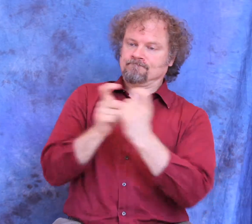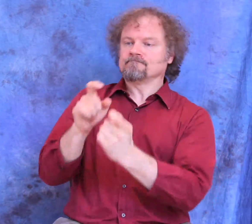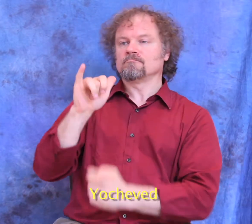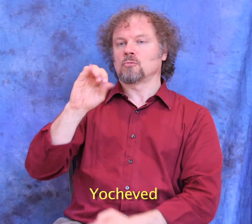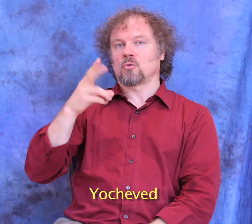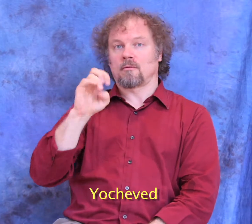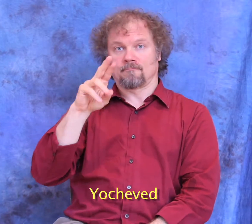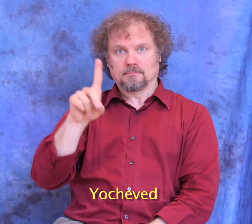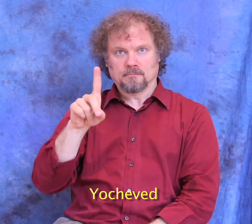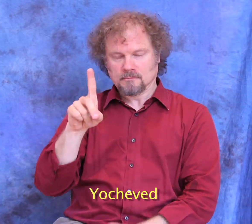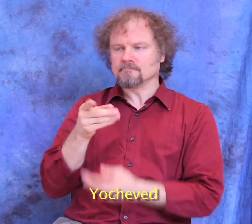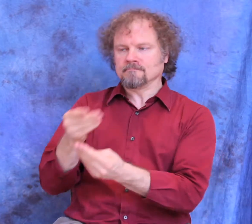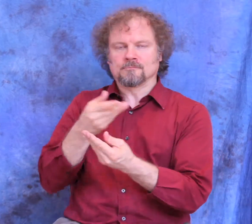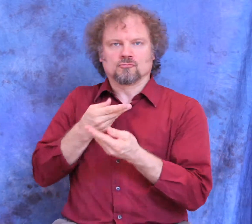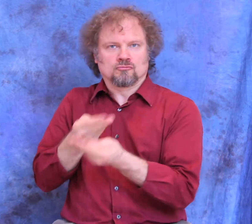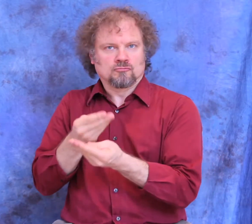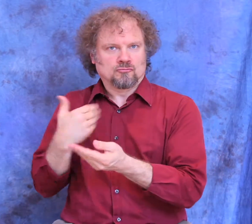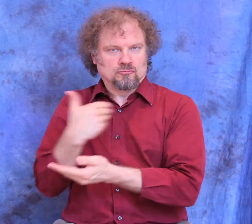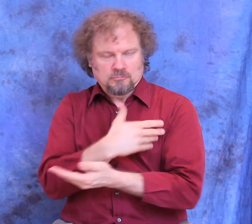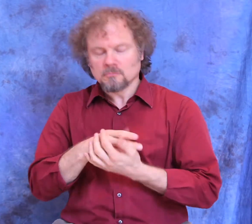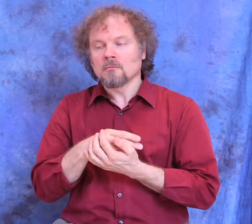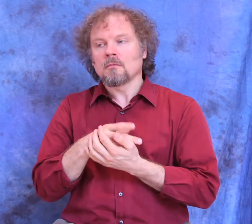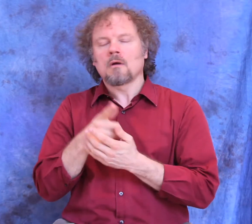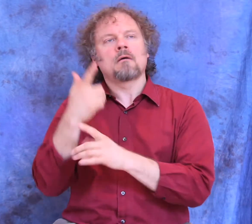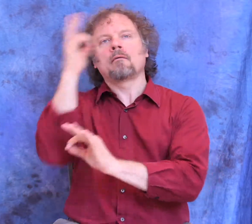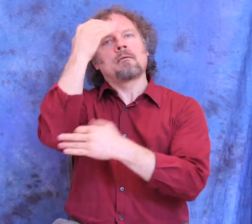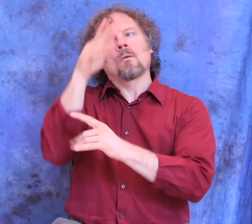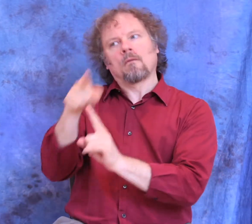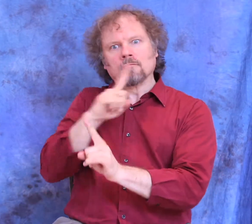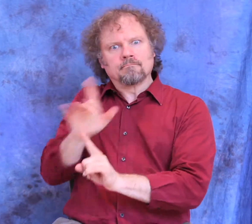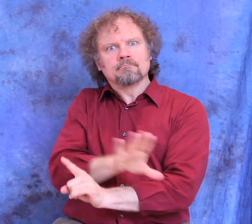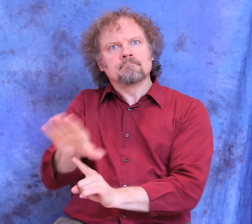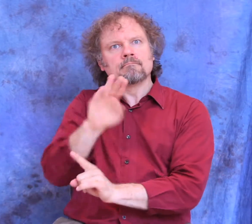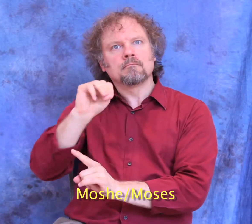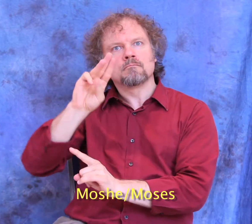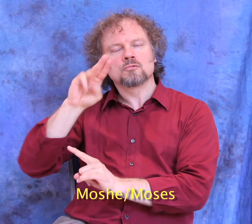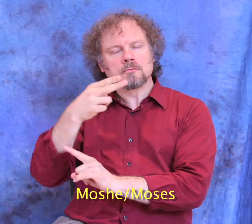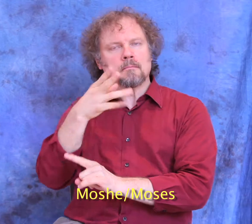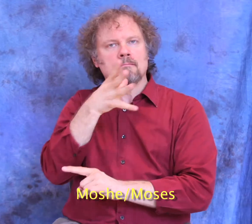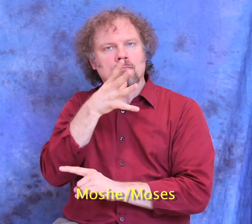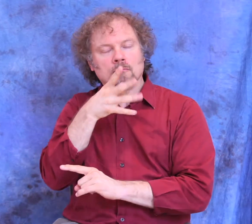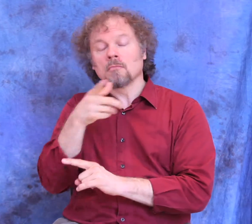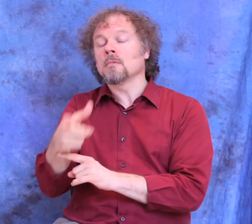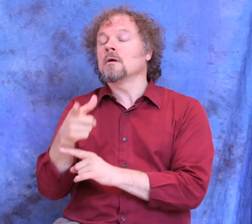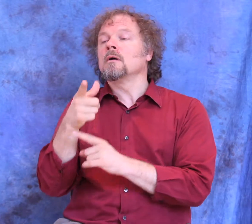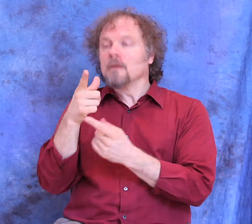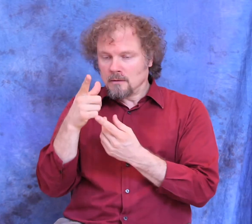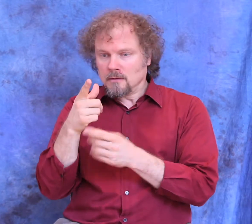Yocheved, to be nursed, unaware that this woman was the infant's own mother. The eating of milk foods on the 6th of